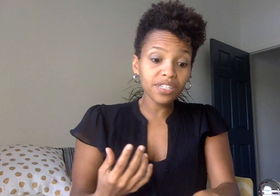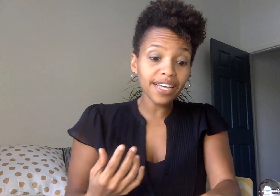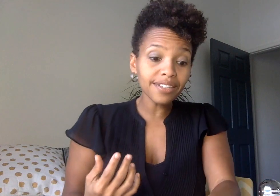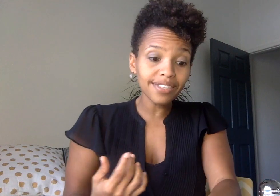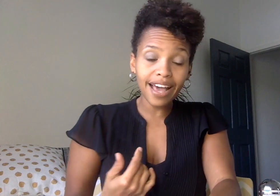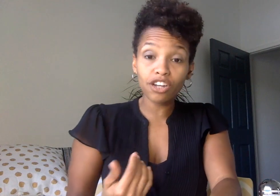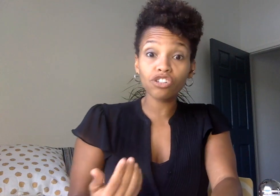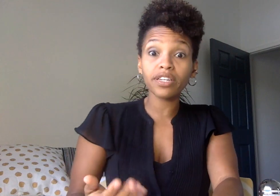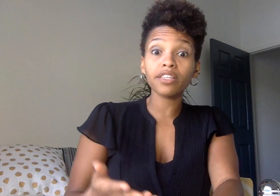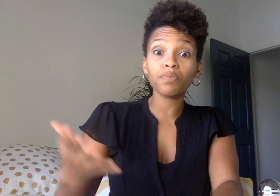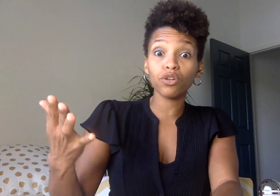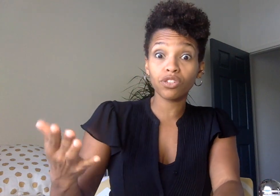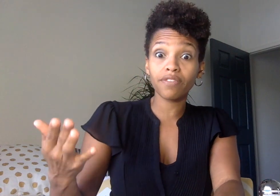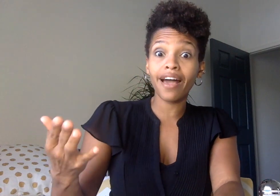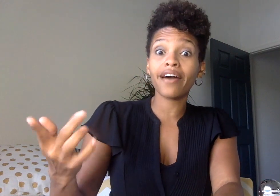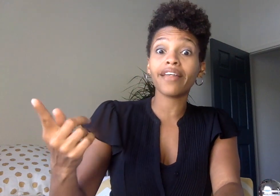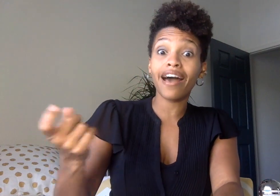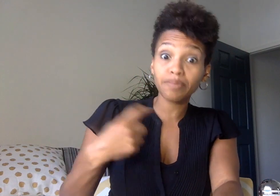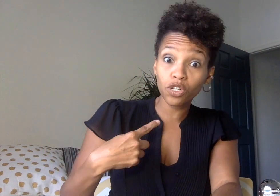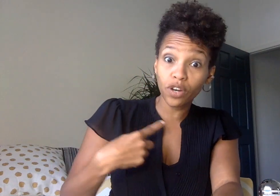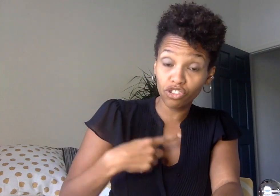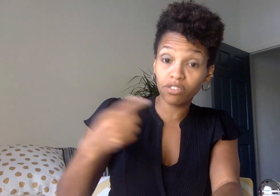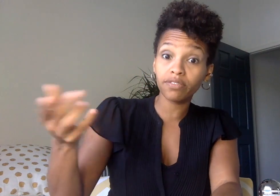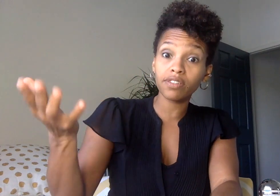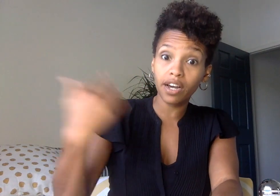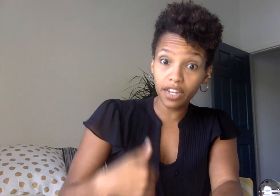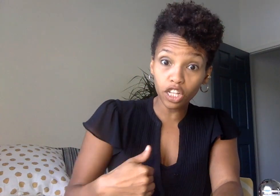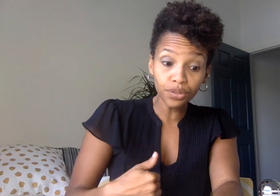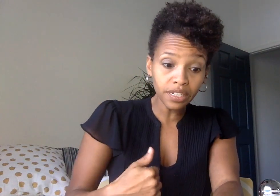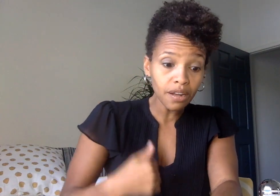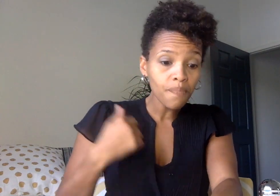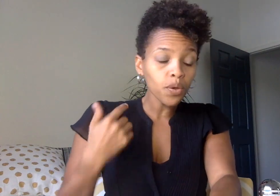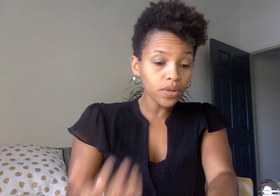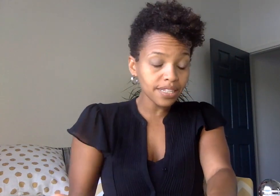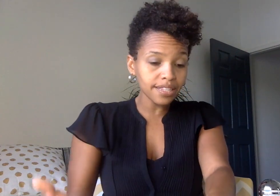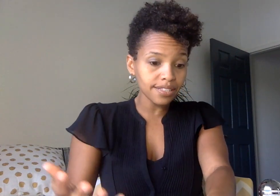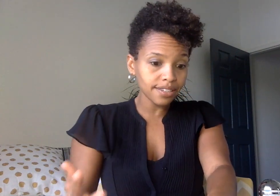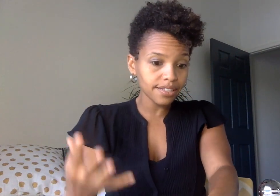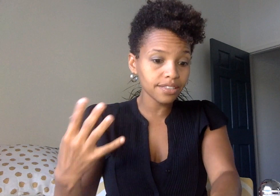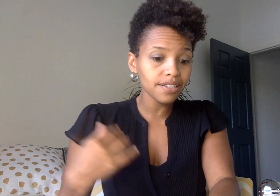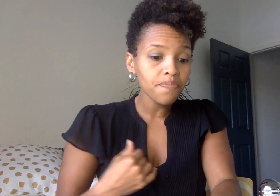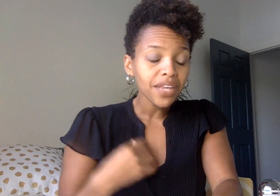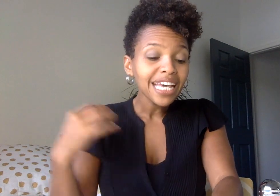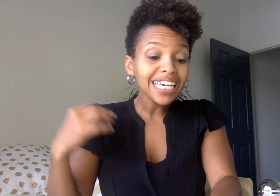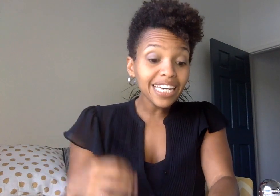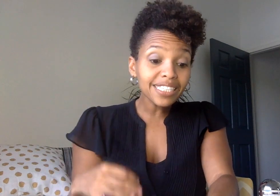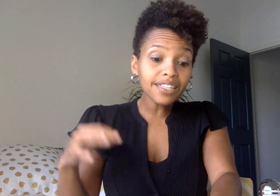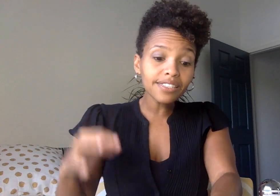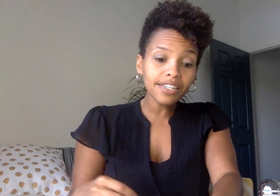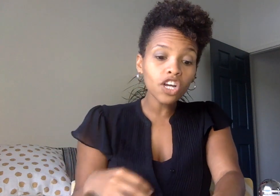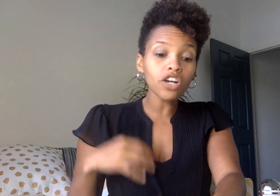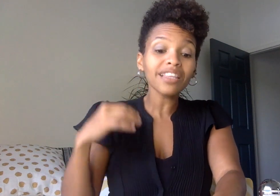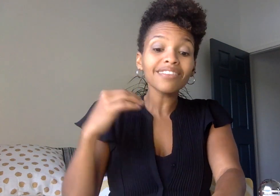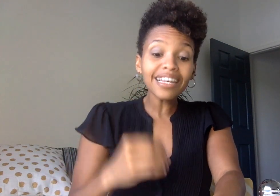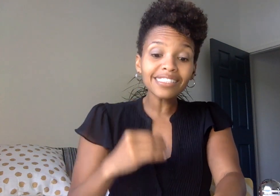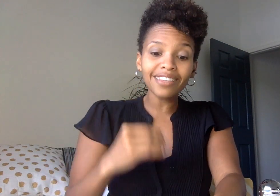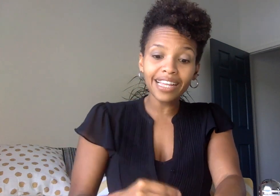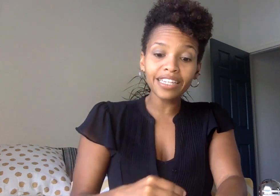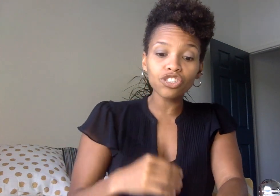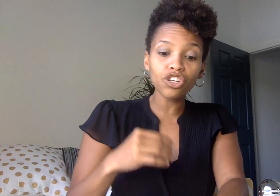sentence that actually the person that asked me the question included was this sentence. Kids in the city are less likely to